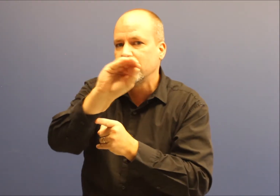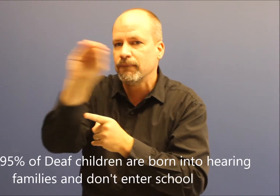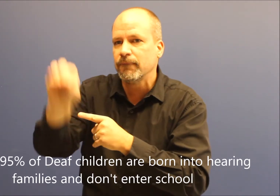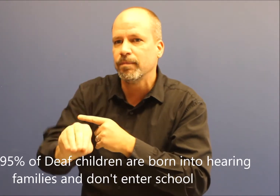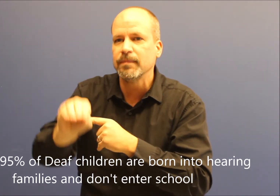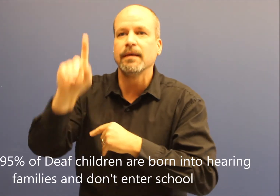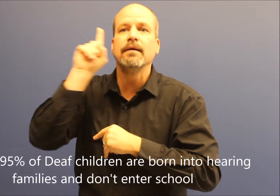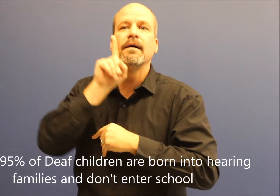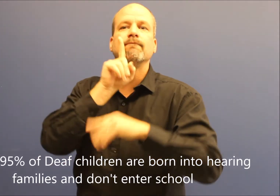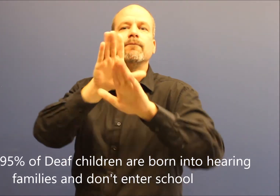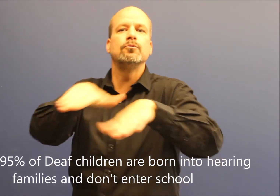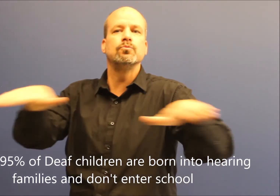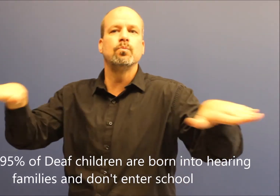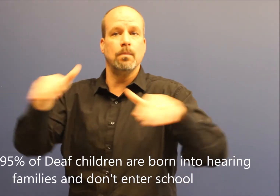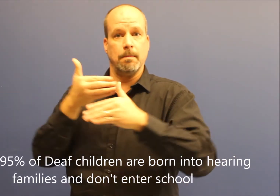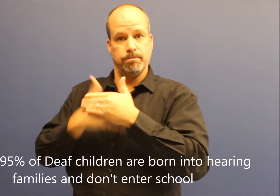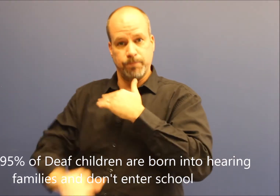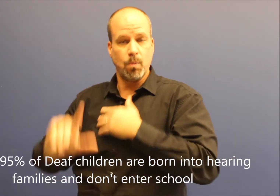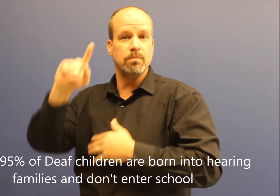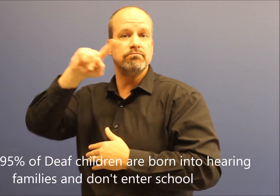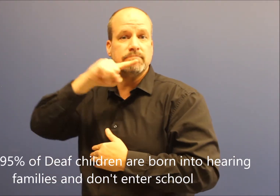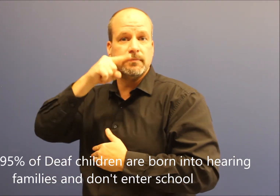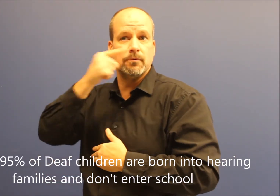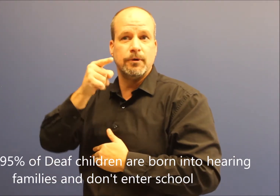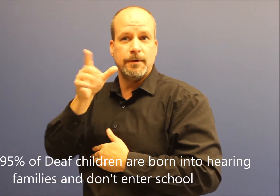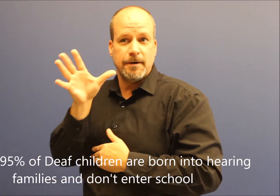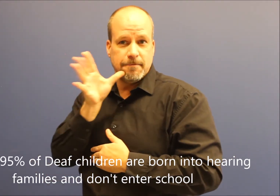Almost 95% of deaf children are born into hearing families,